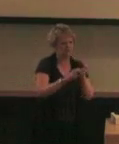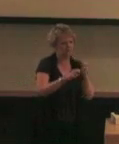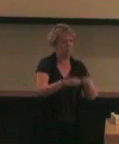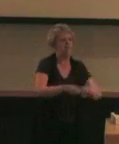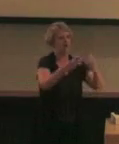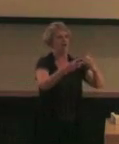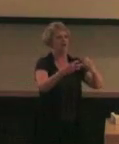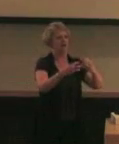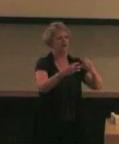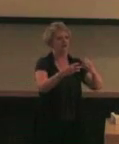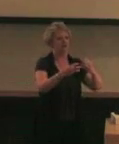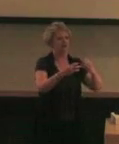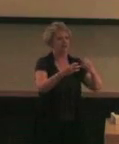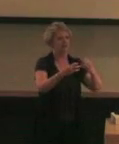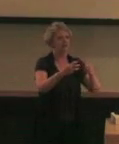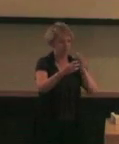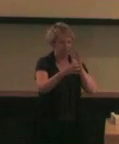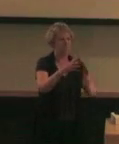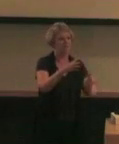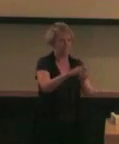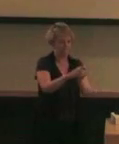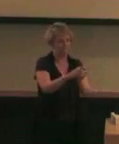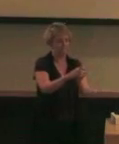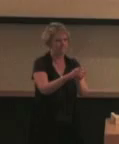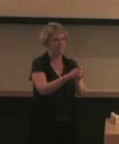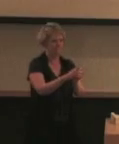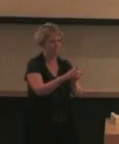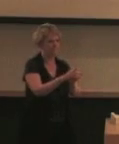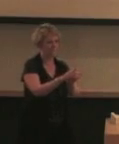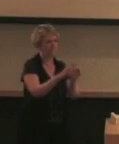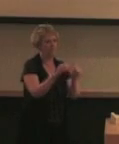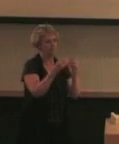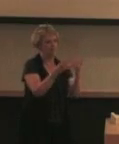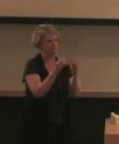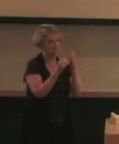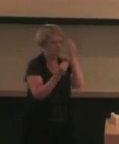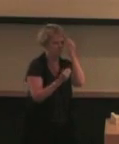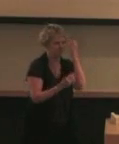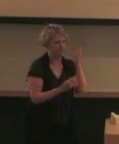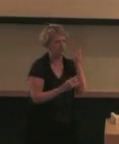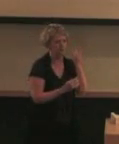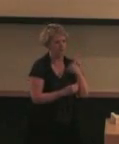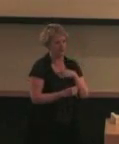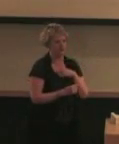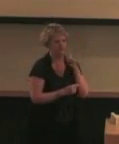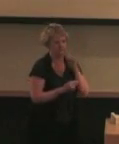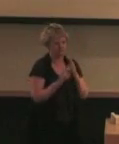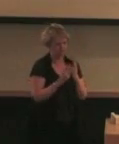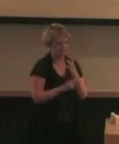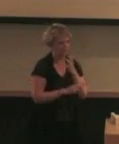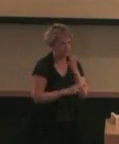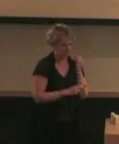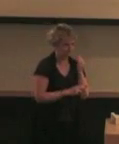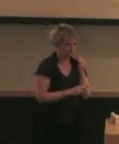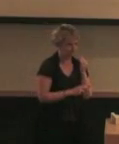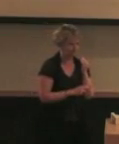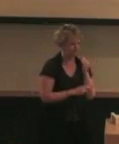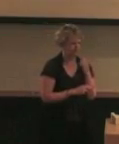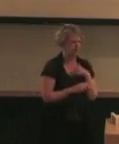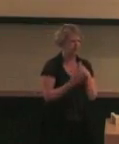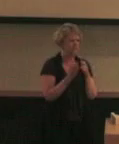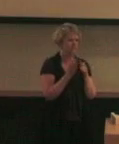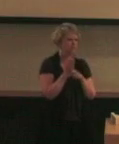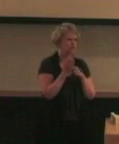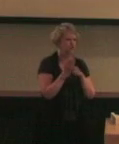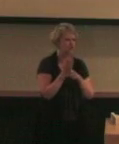up here, I believe this will pop up, and you can it provides you more information about us, the deaf units. There's a brochure there